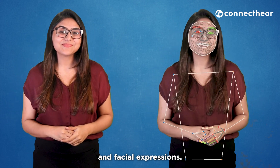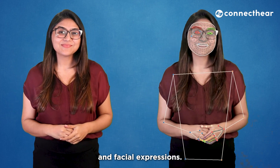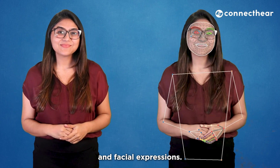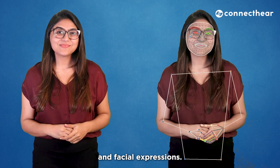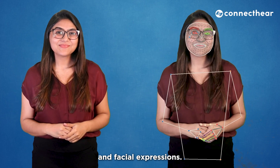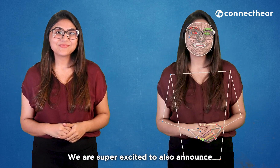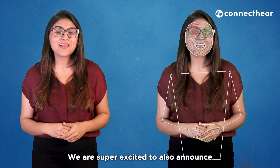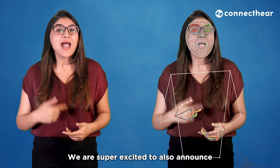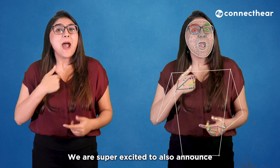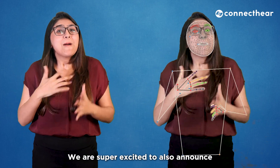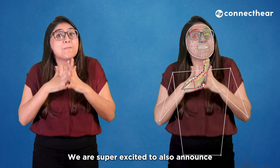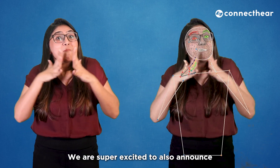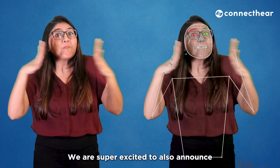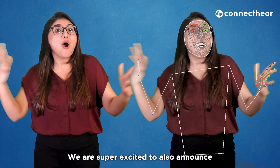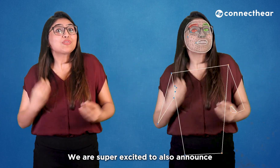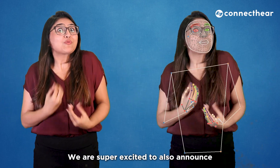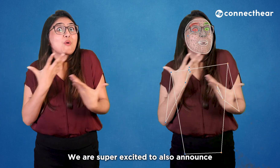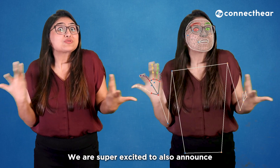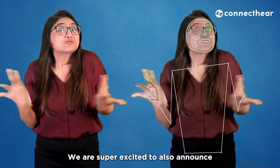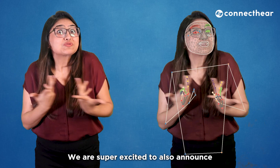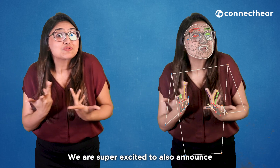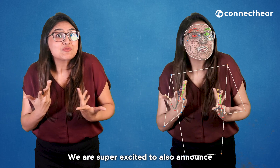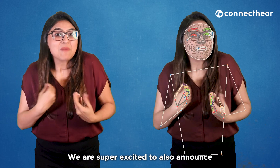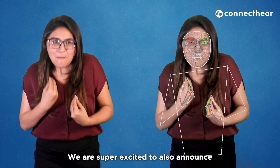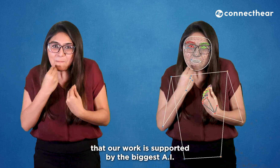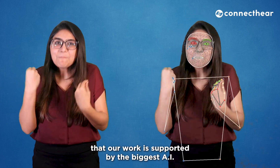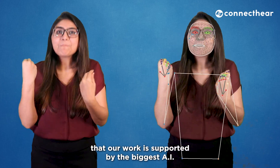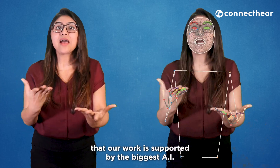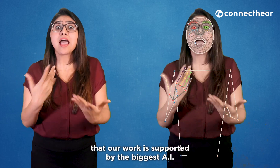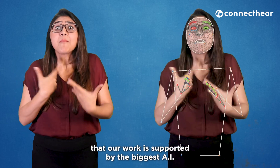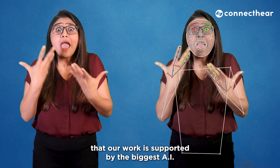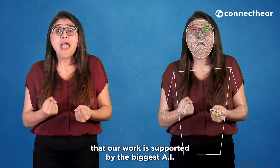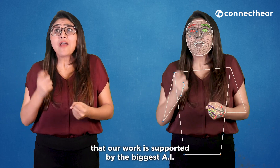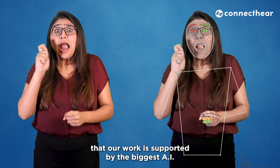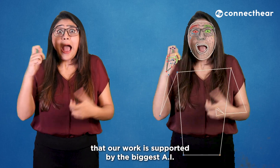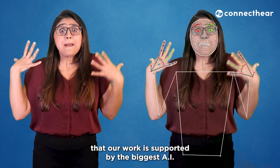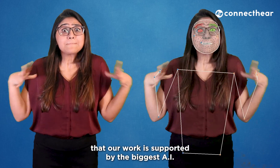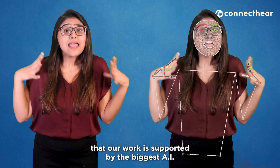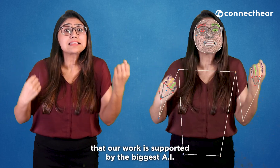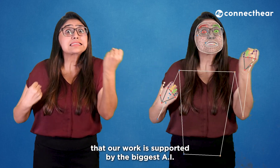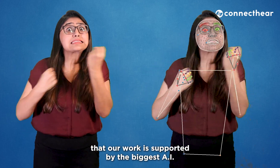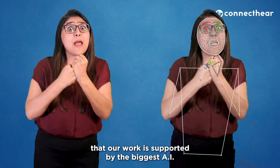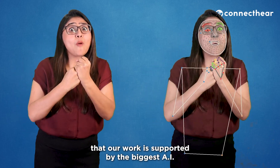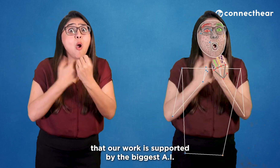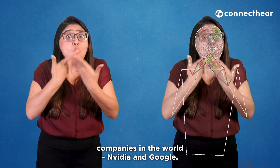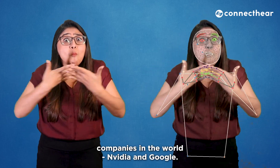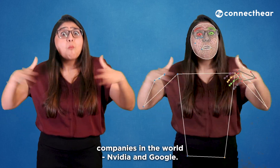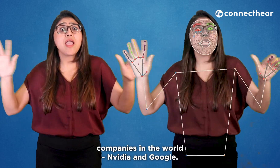We are super excited to also announce that our work is supported by the biggest AI companies